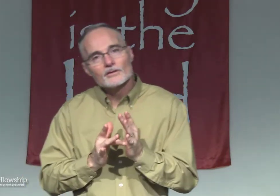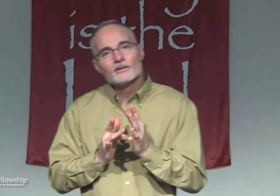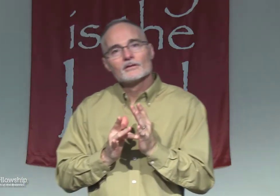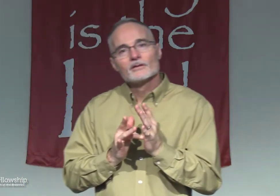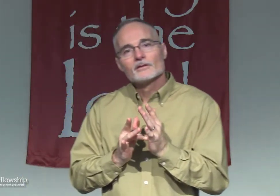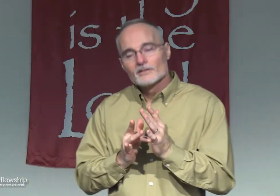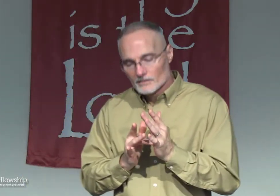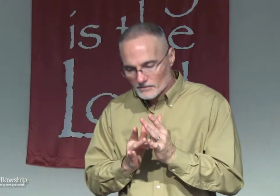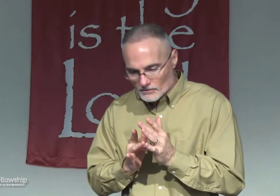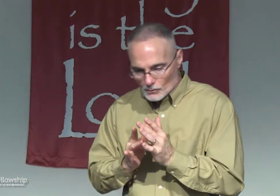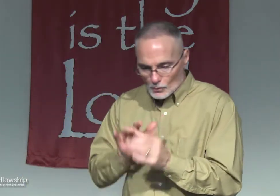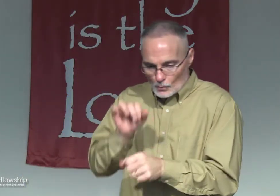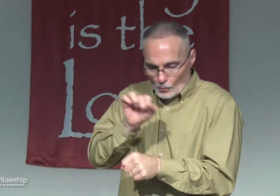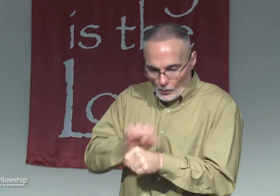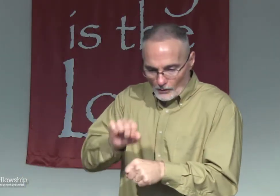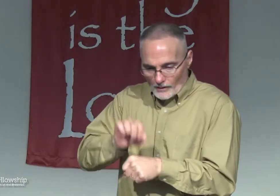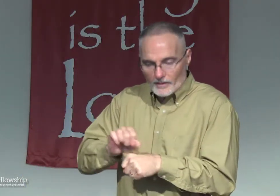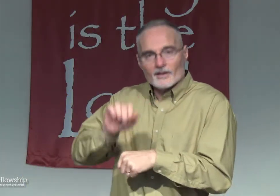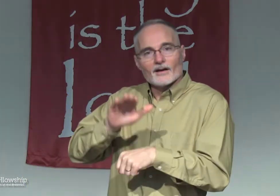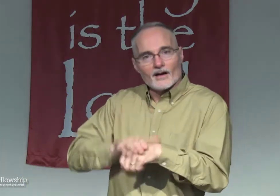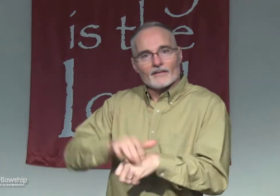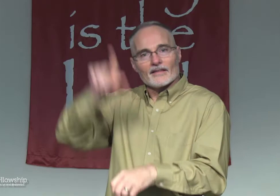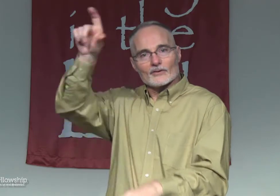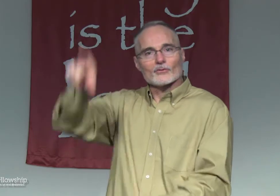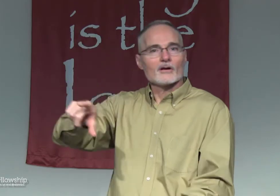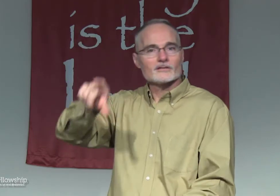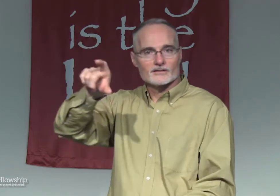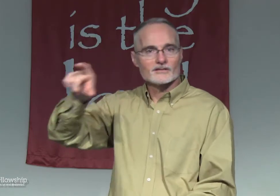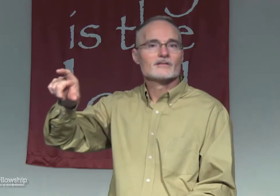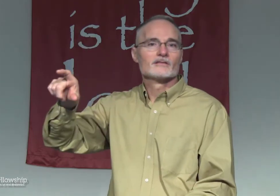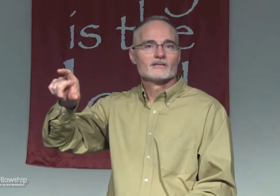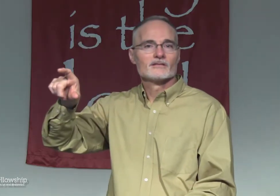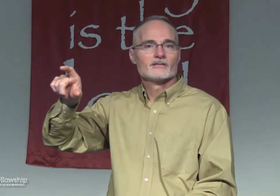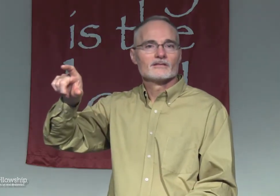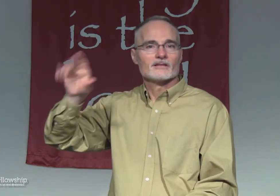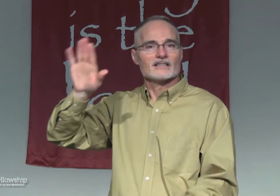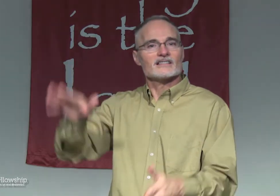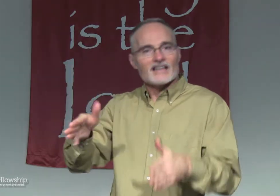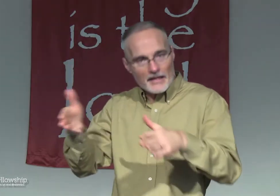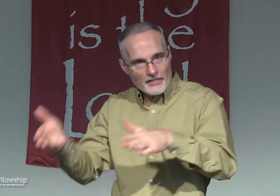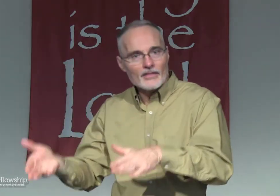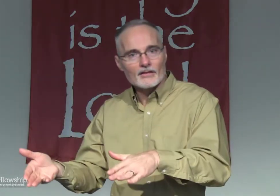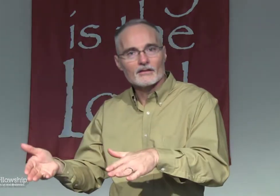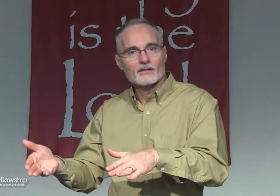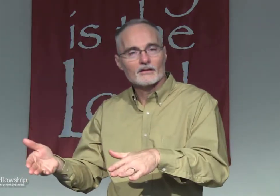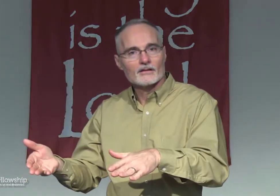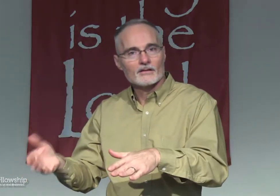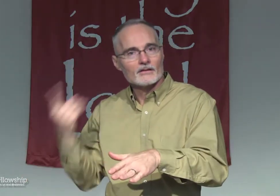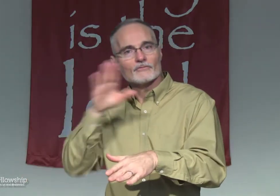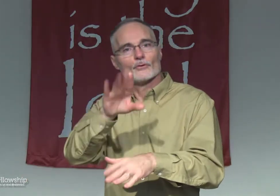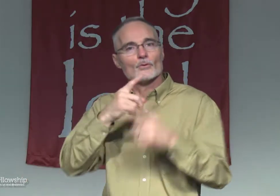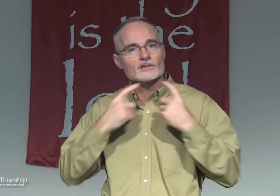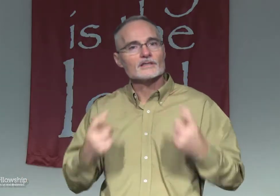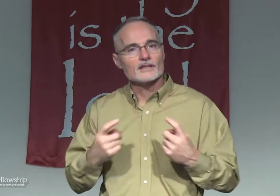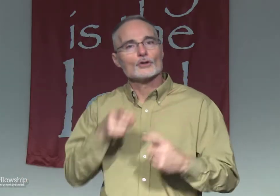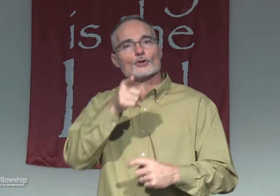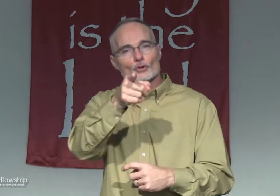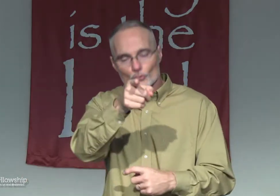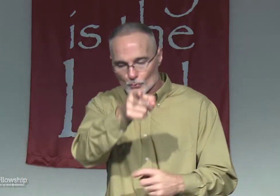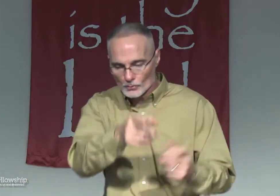It means that Jesus' work on the cross, his death for